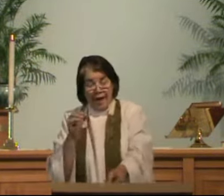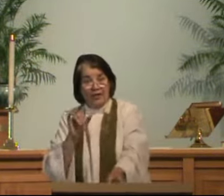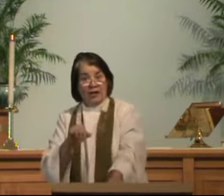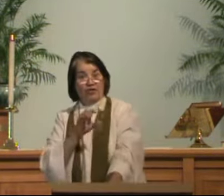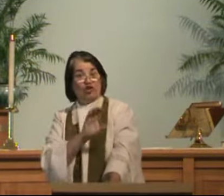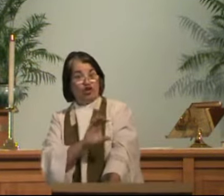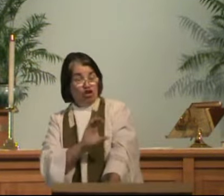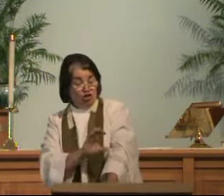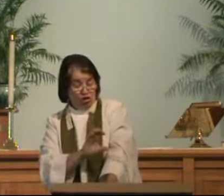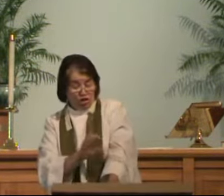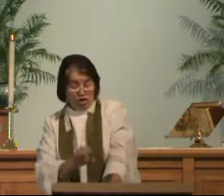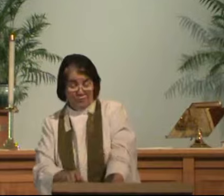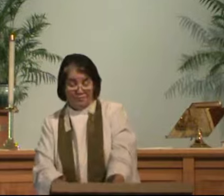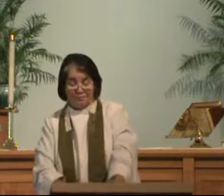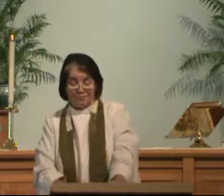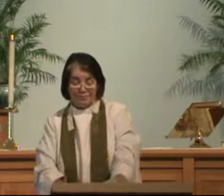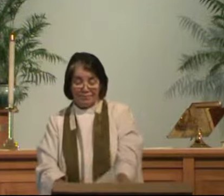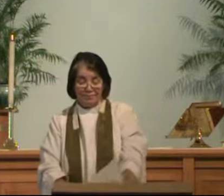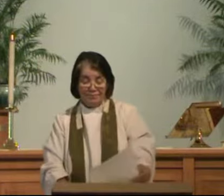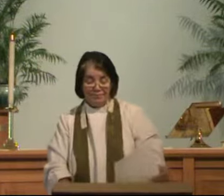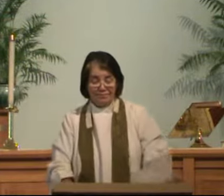And the church,